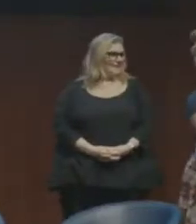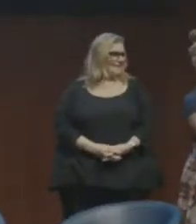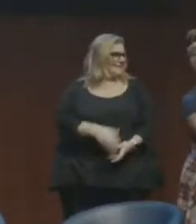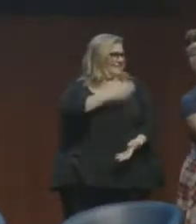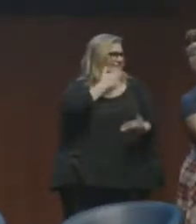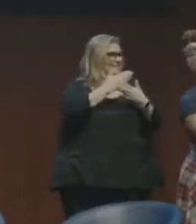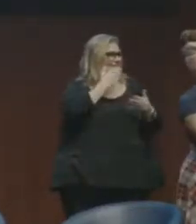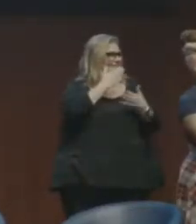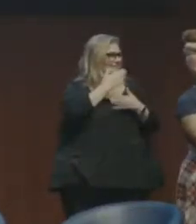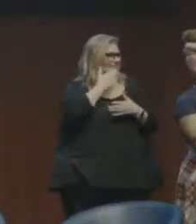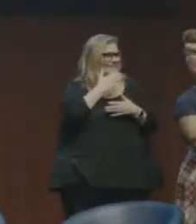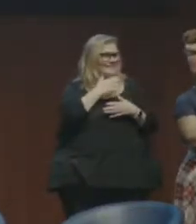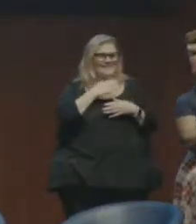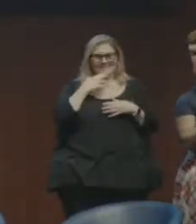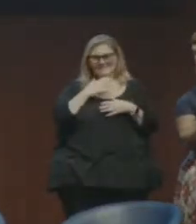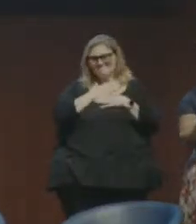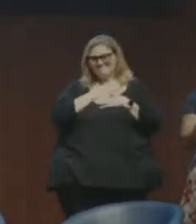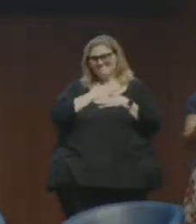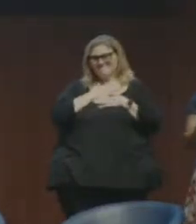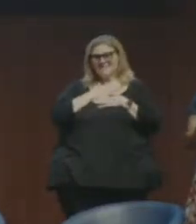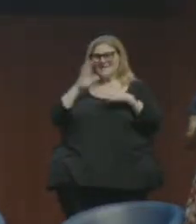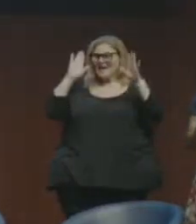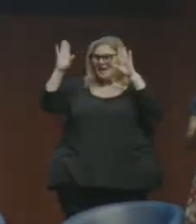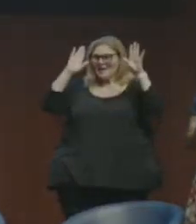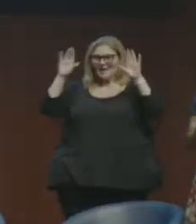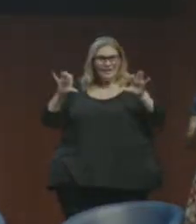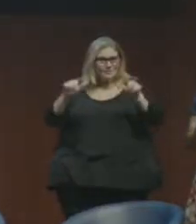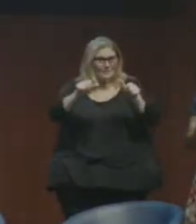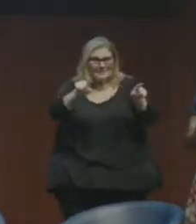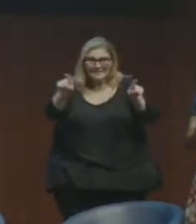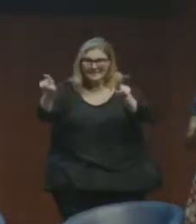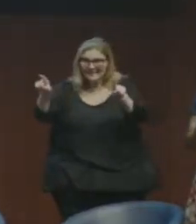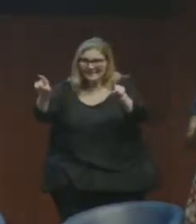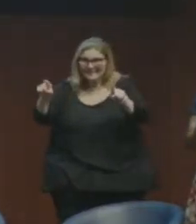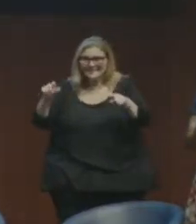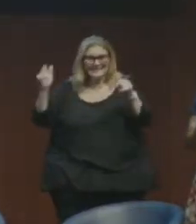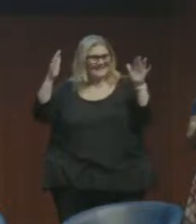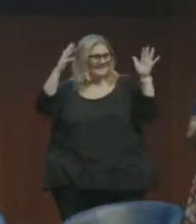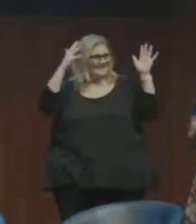Thank you, Pramila and team. How is everyone doing?